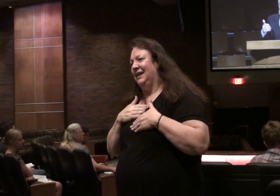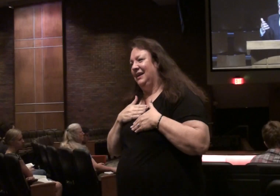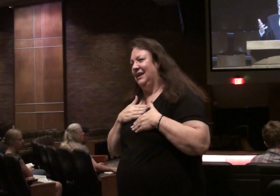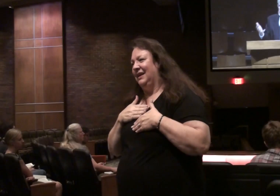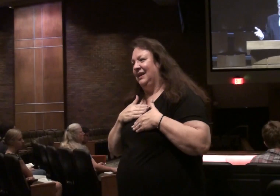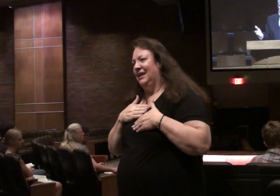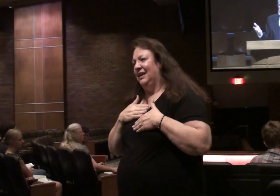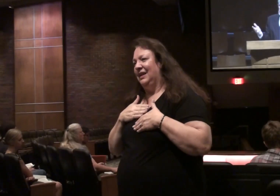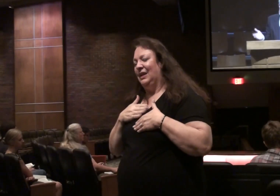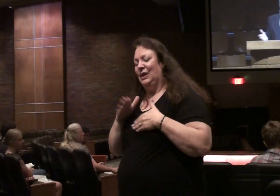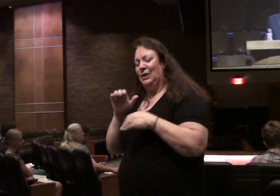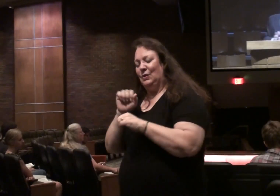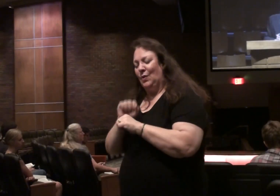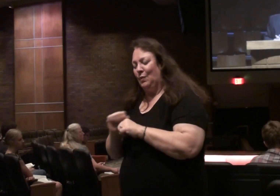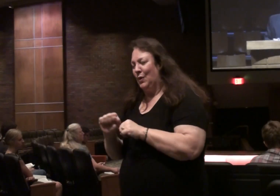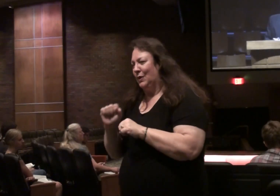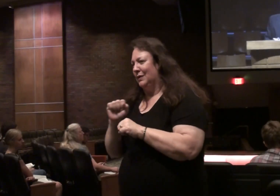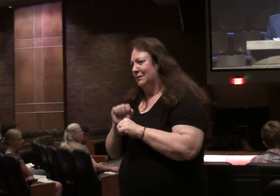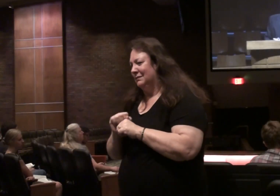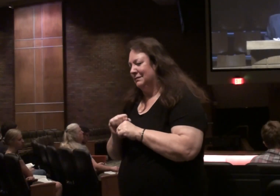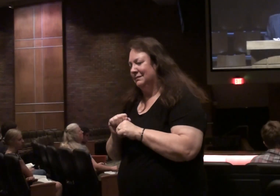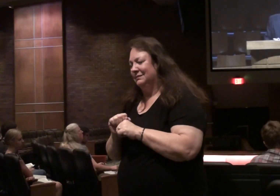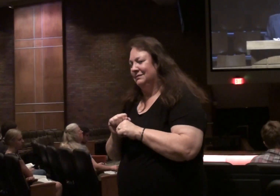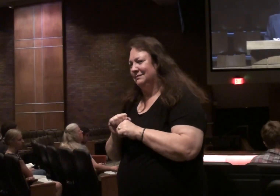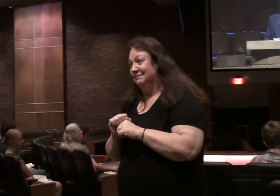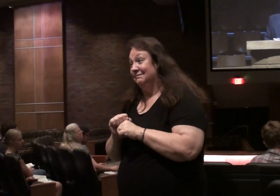the fruits of your toil and labor.